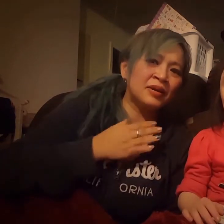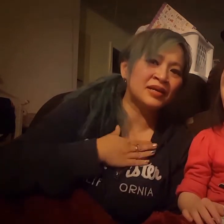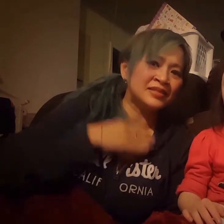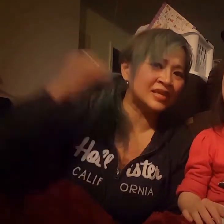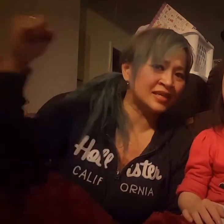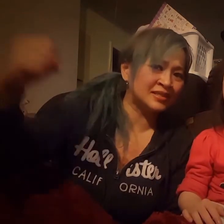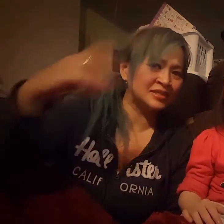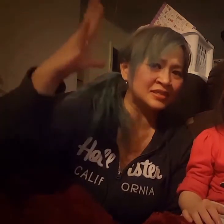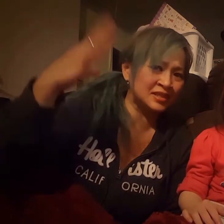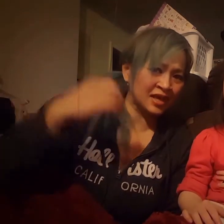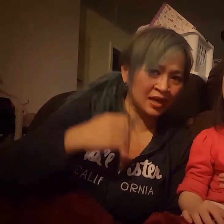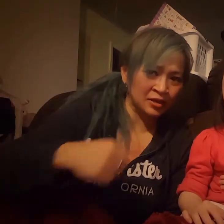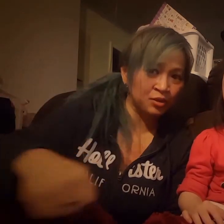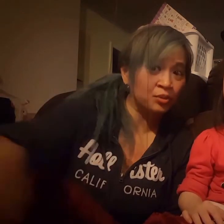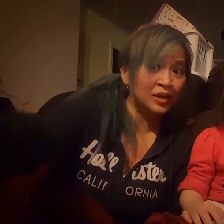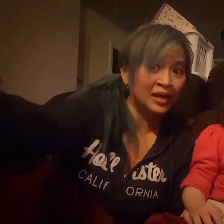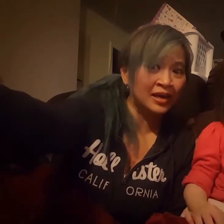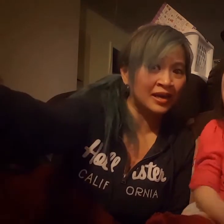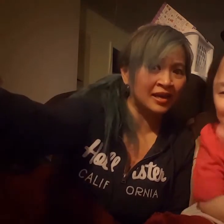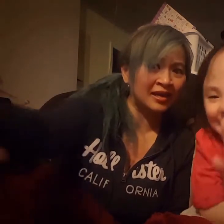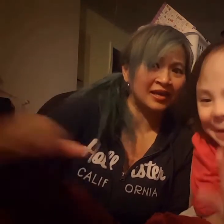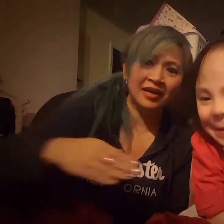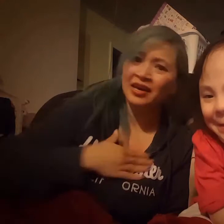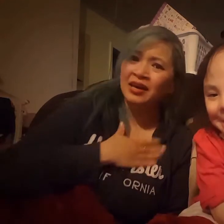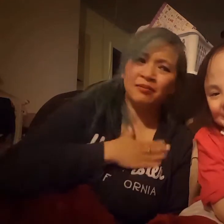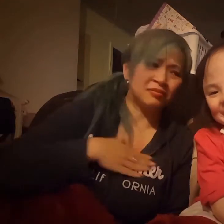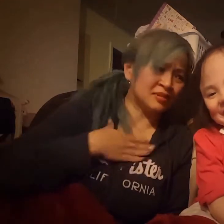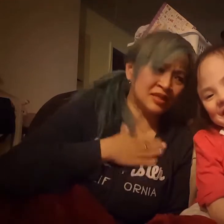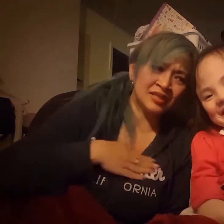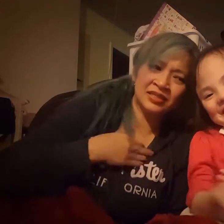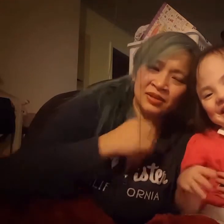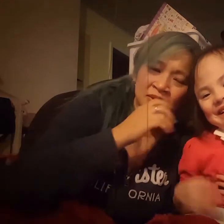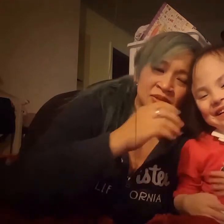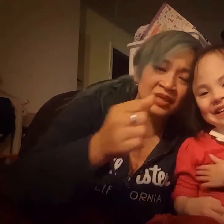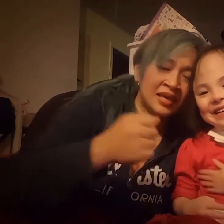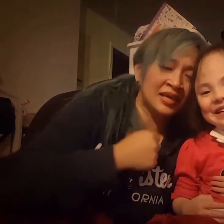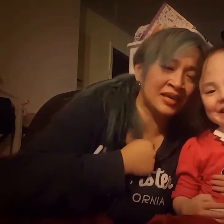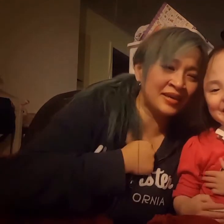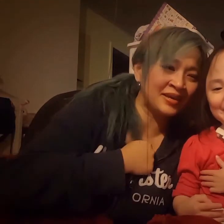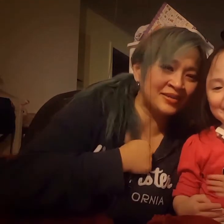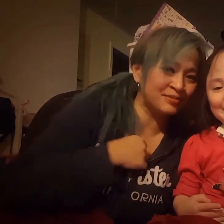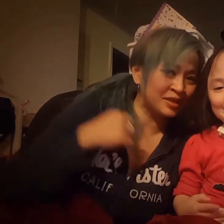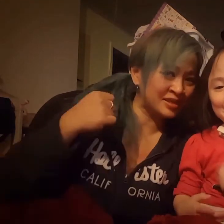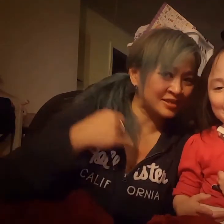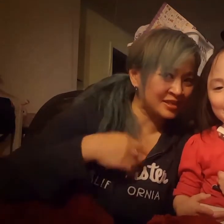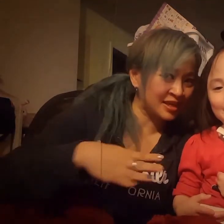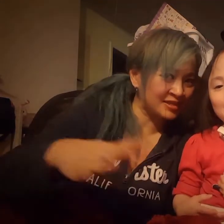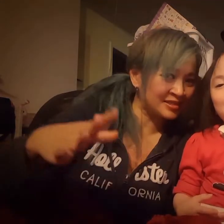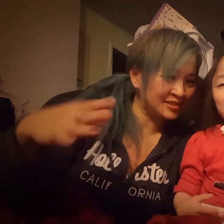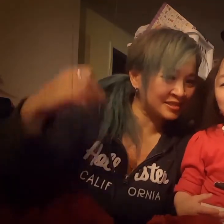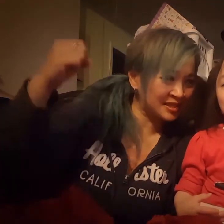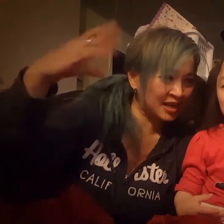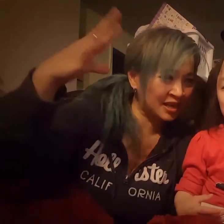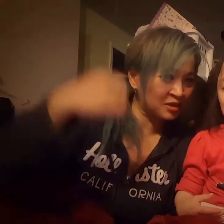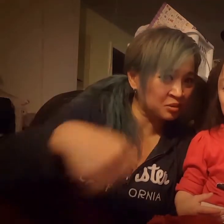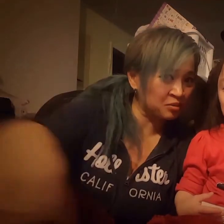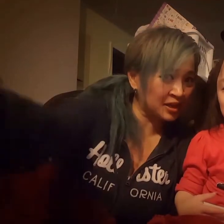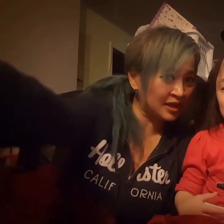my sunshine away. Please don't take my sunshine